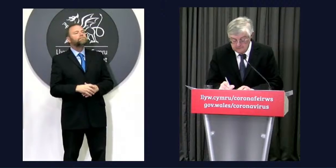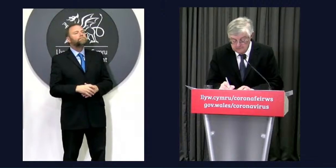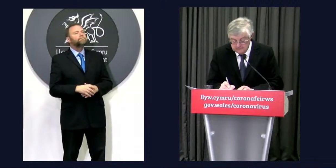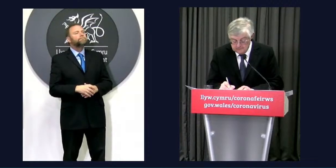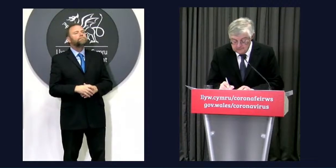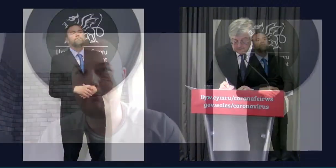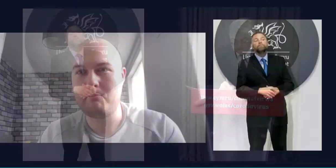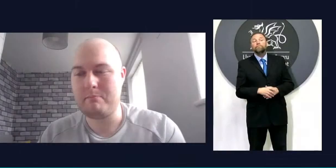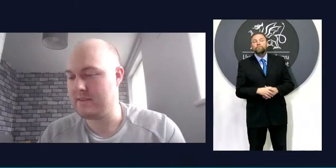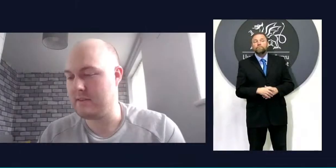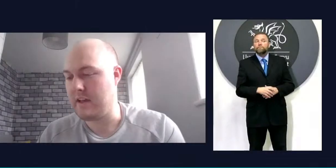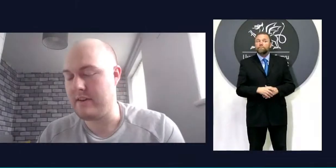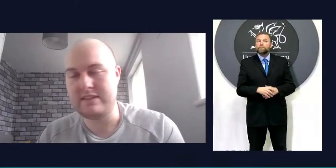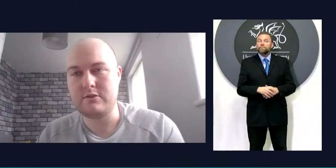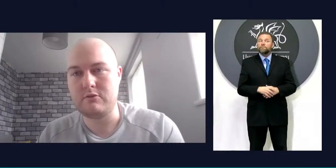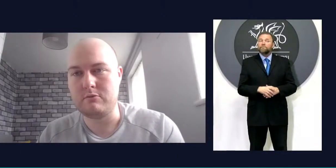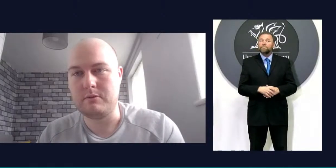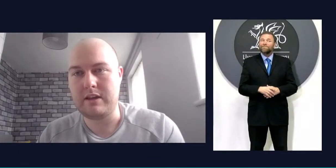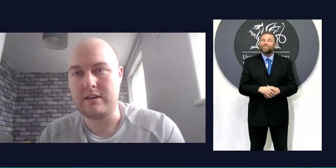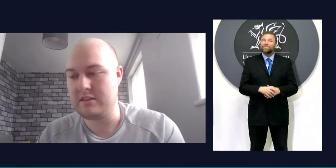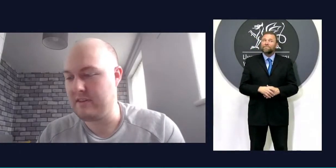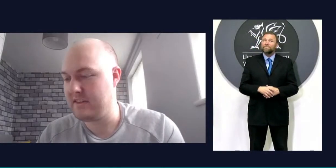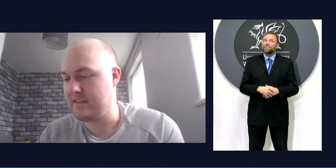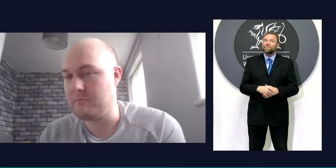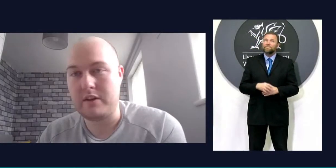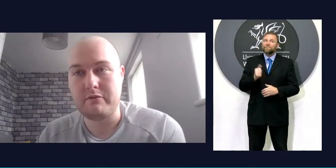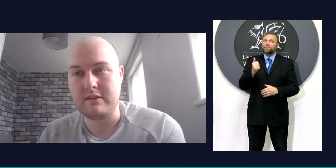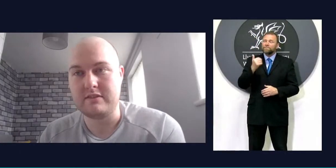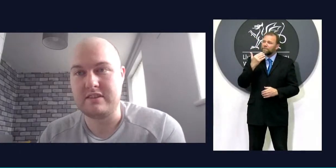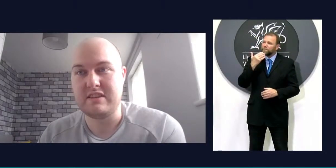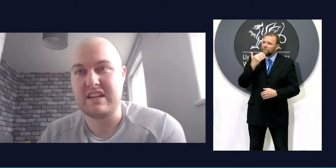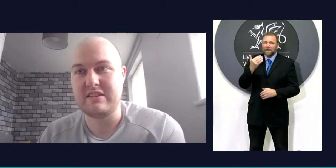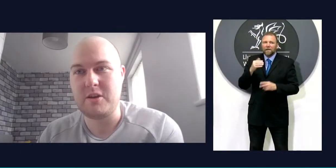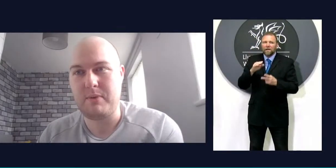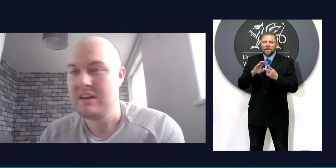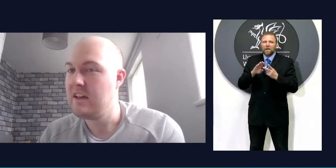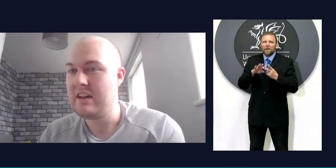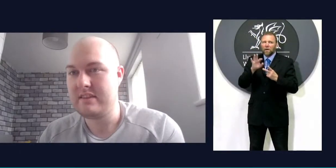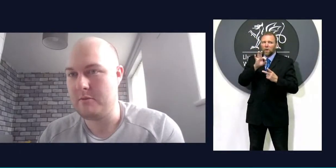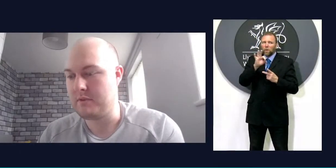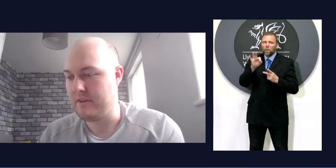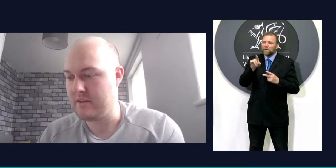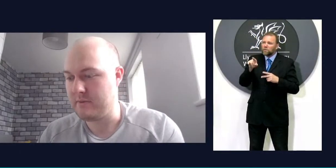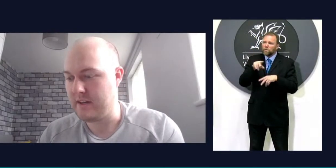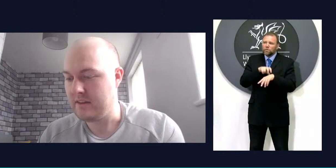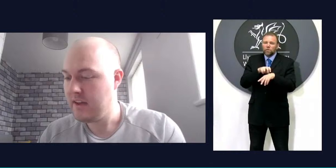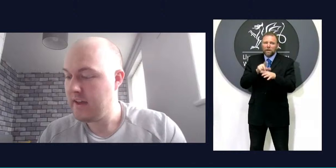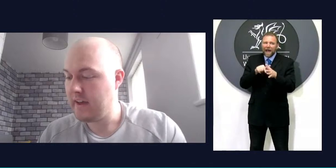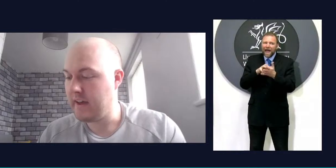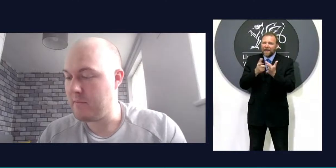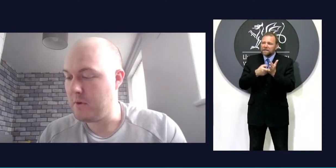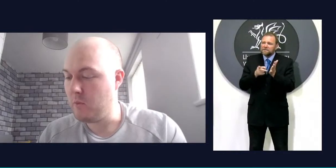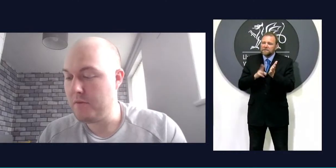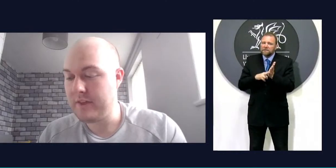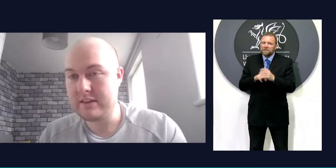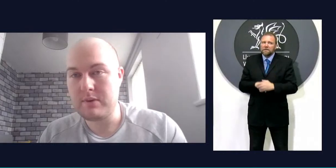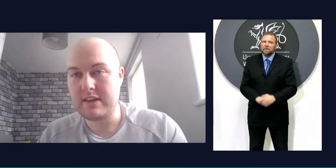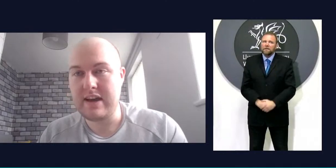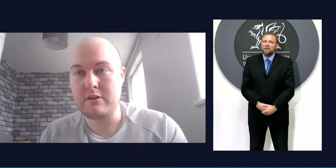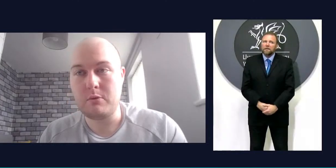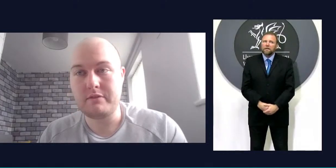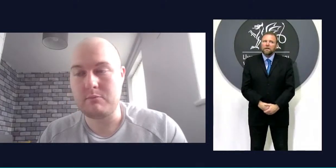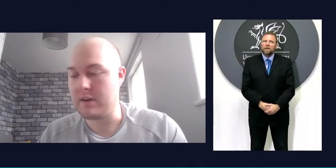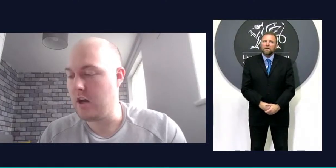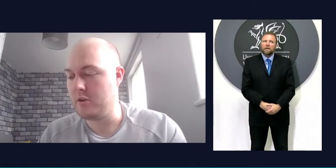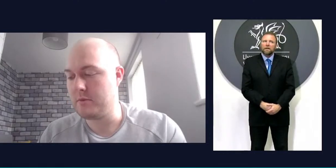question would be best directed to Dr. Anderson, but if you feel to the need to chip in, that'll be fine as well. One thing